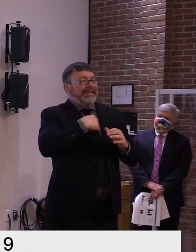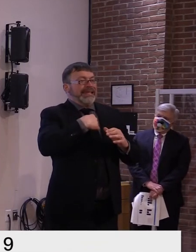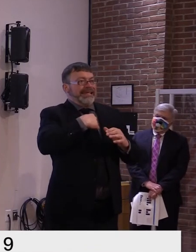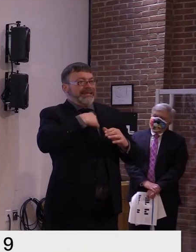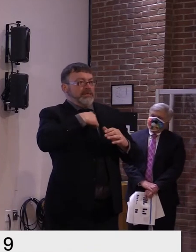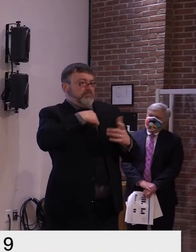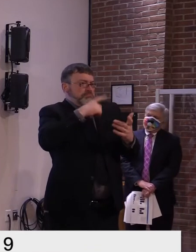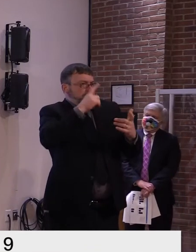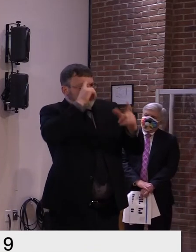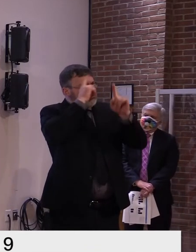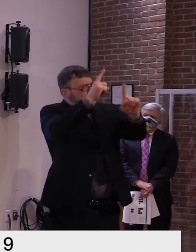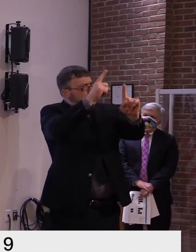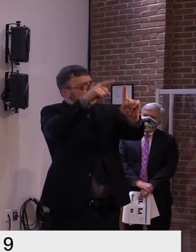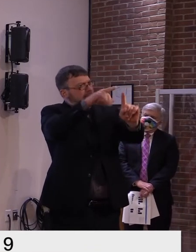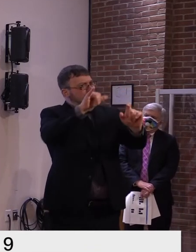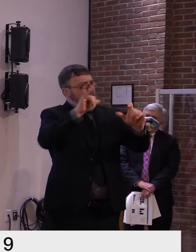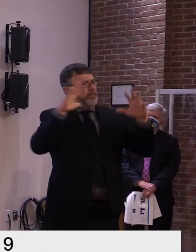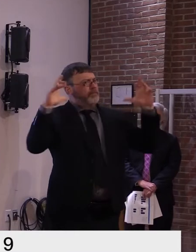sort of the education side of it.